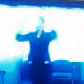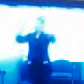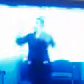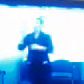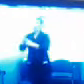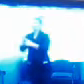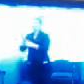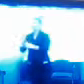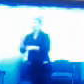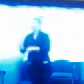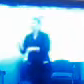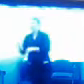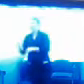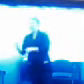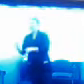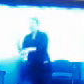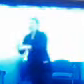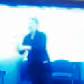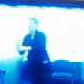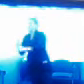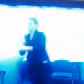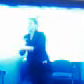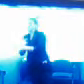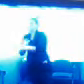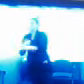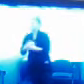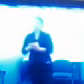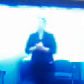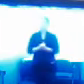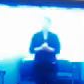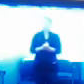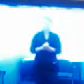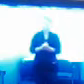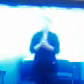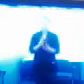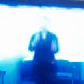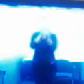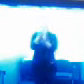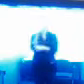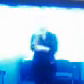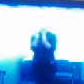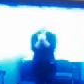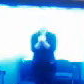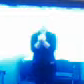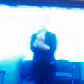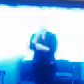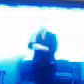You know, children's TV shows are definitely different from adult TV shows.